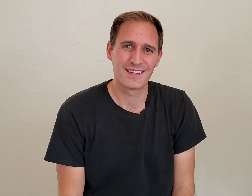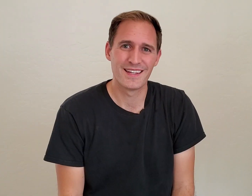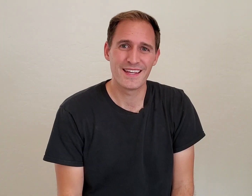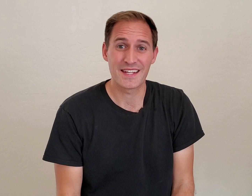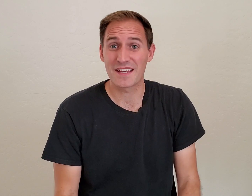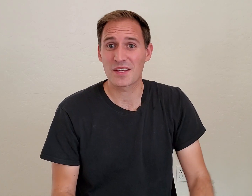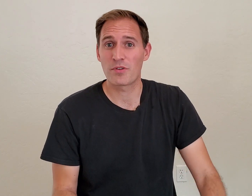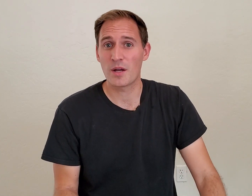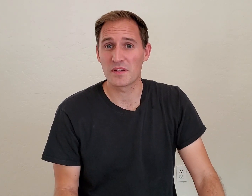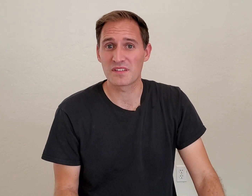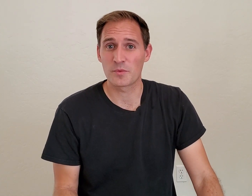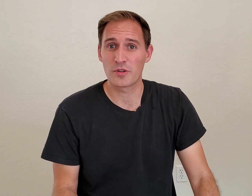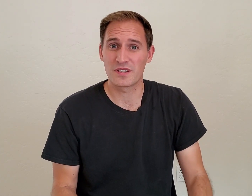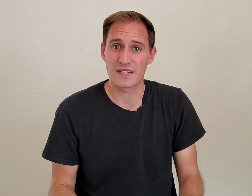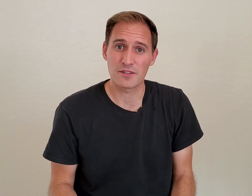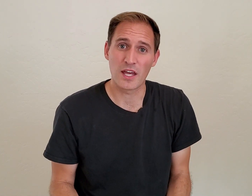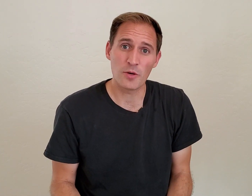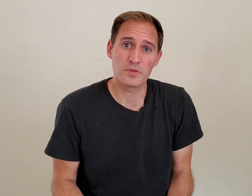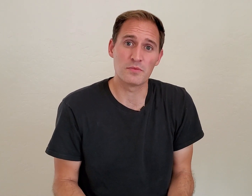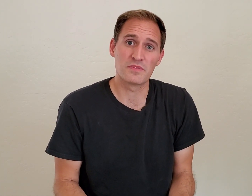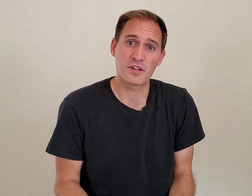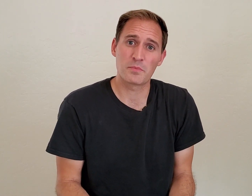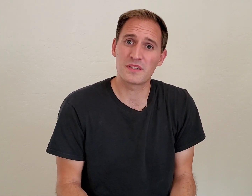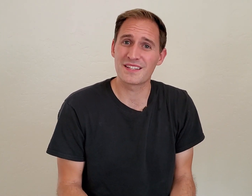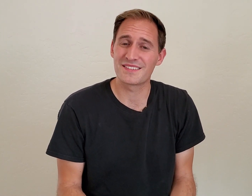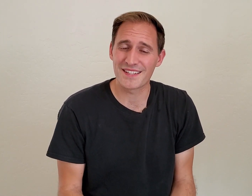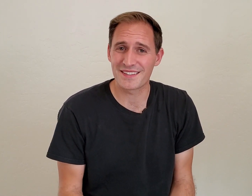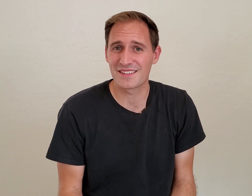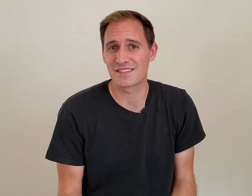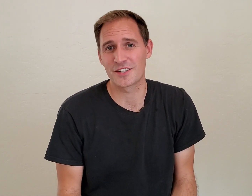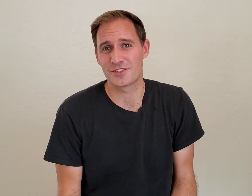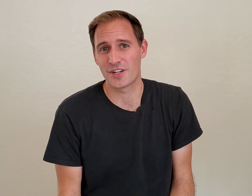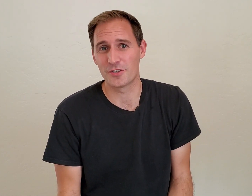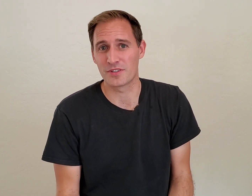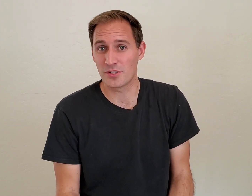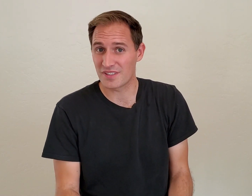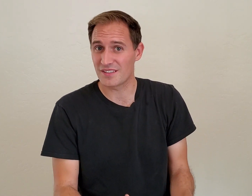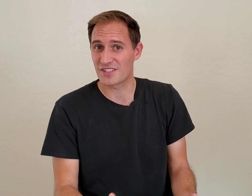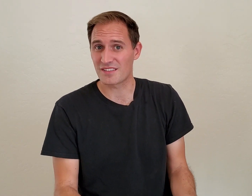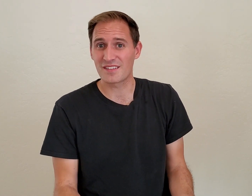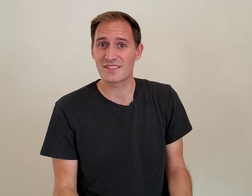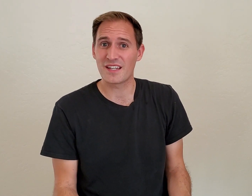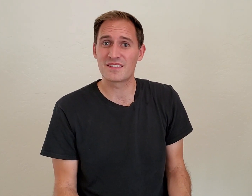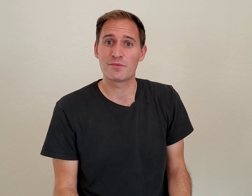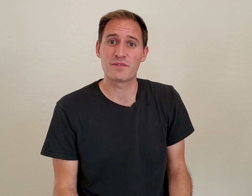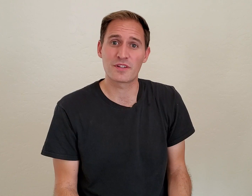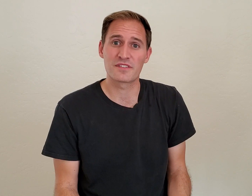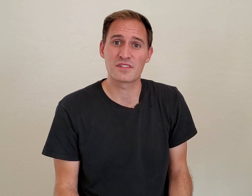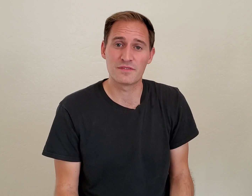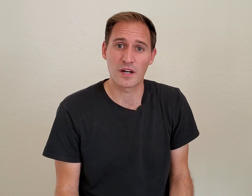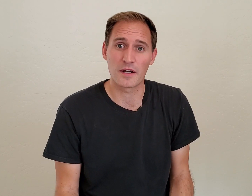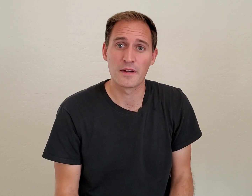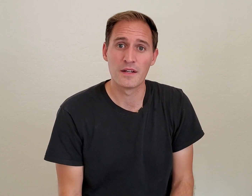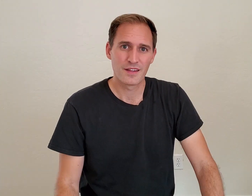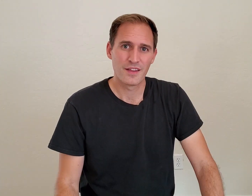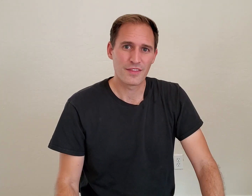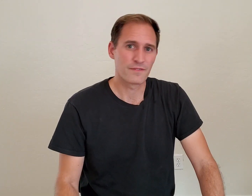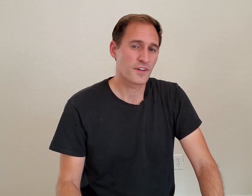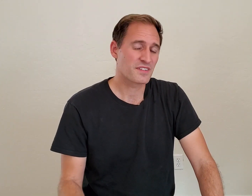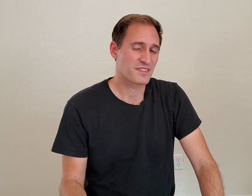And as I promised, I'm going to now help you start building sentences on your own using just the signs that we've learned so far. The first